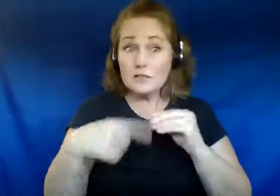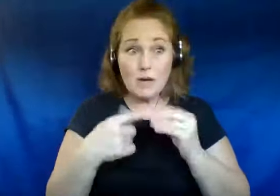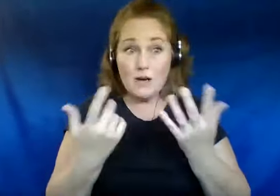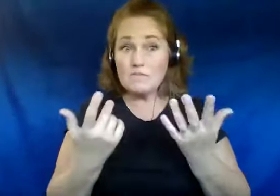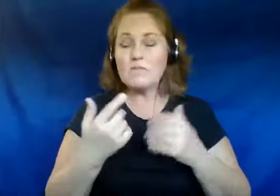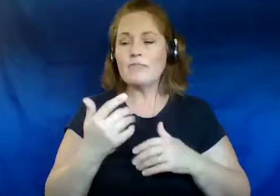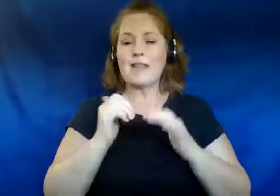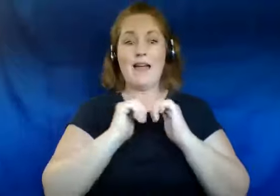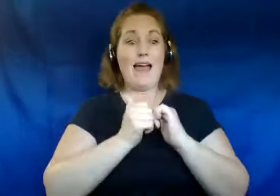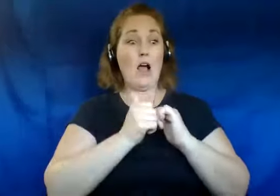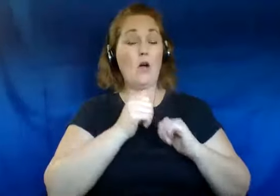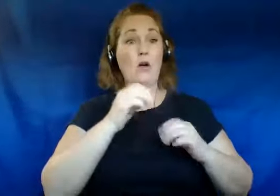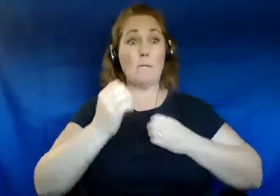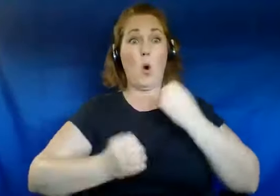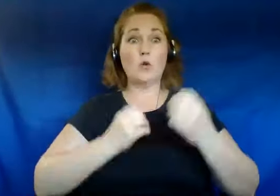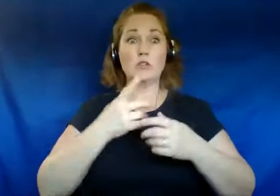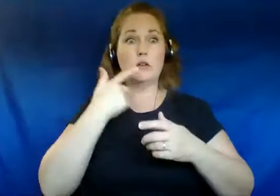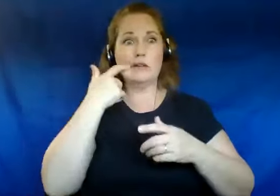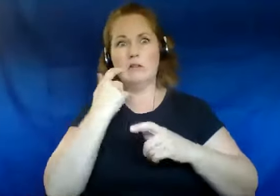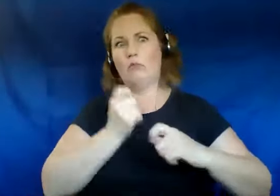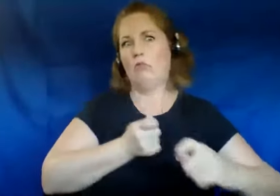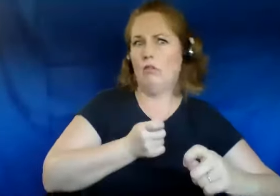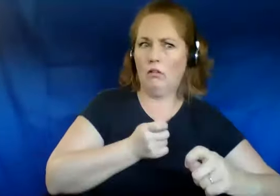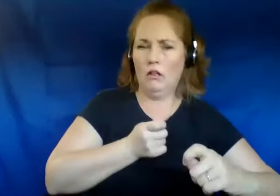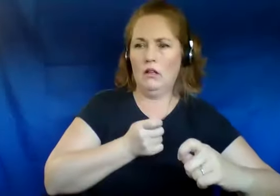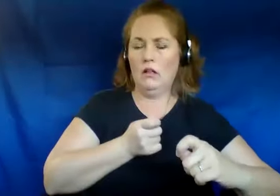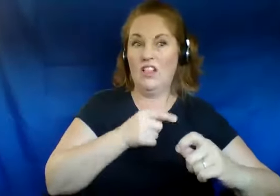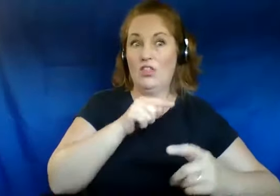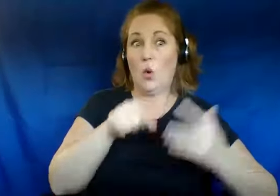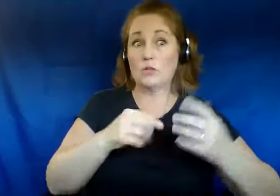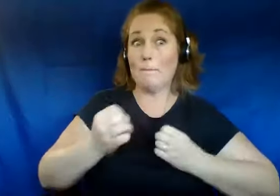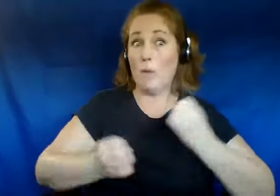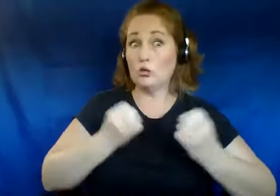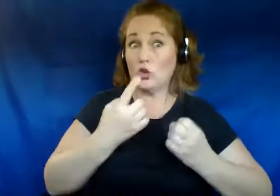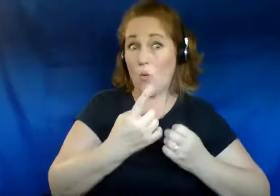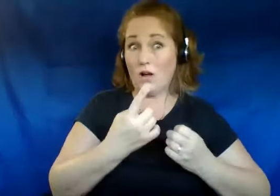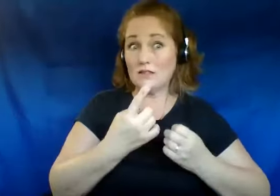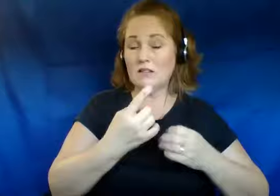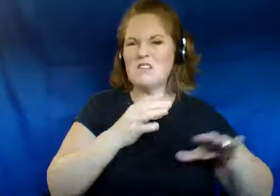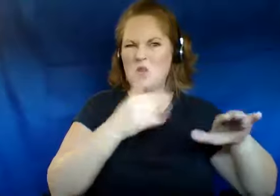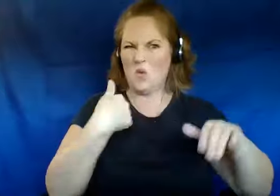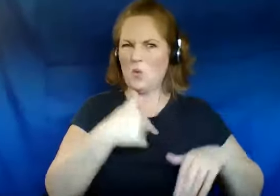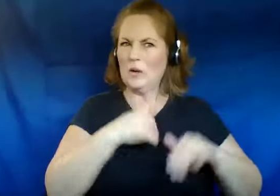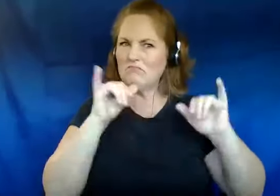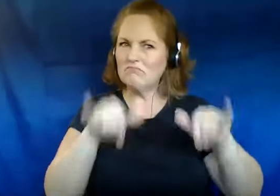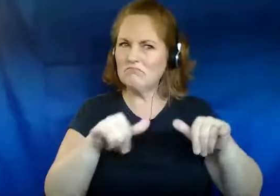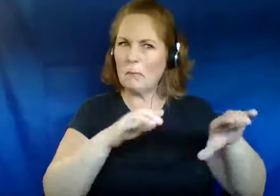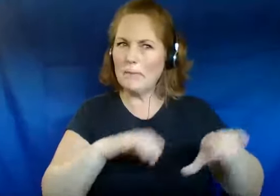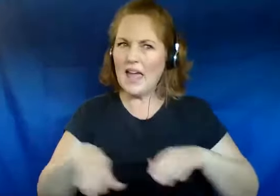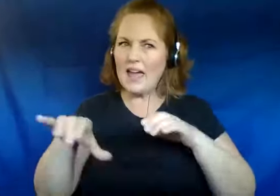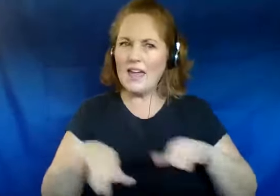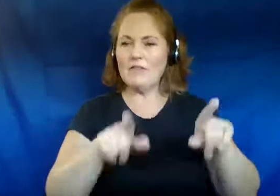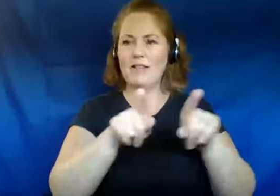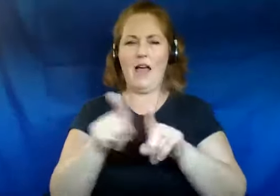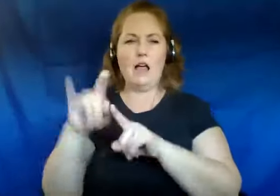emotional intoxicants can cause us to behave as though we're drinking